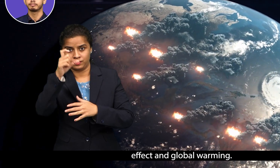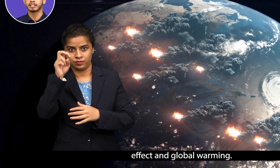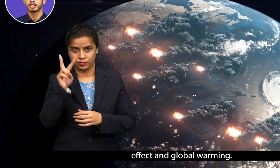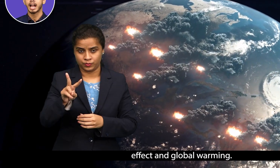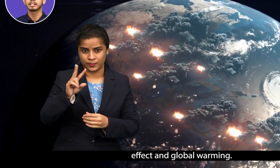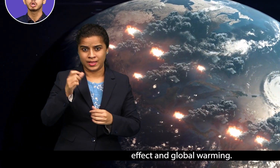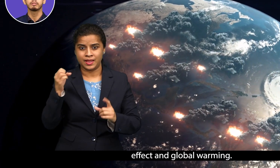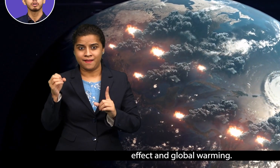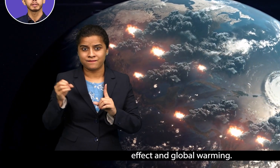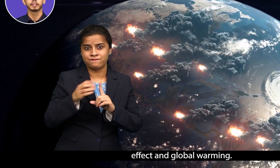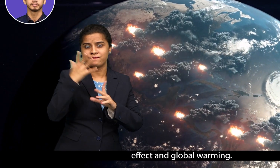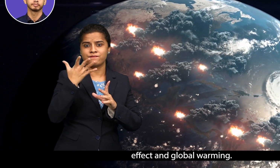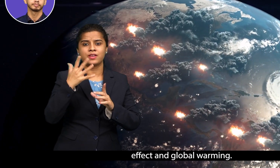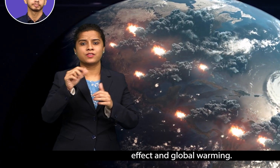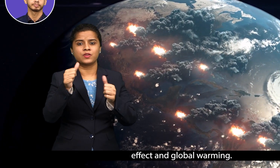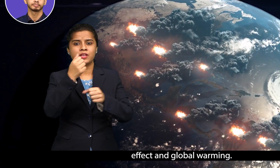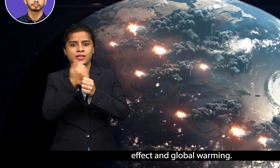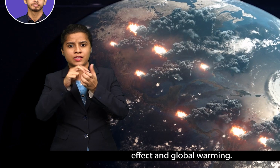greenhouse effect and global warming.